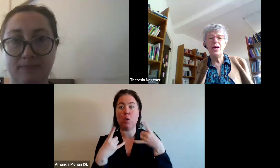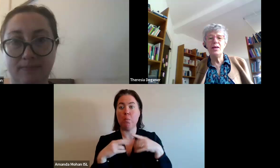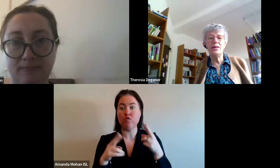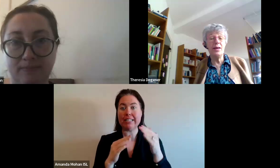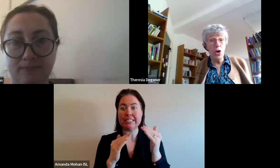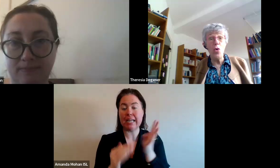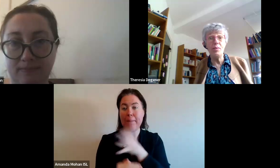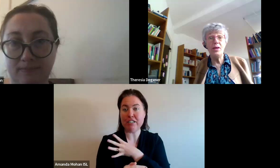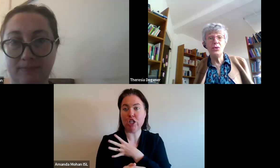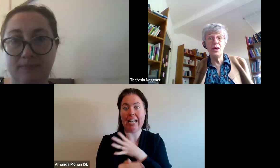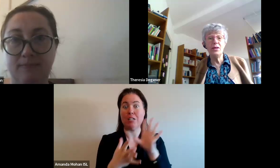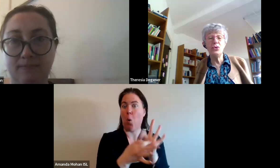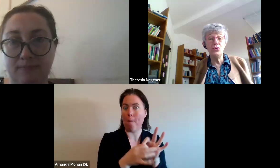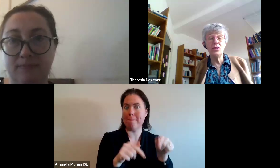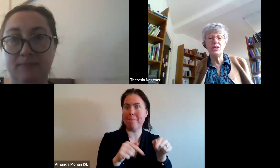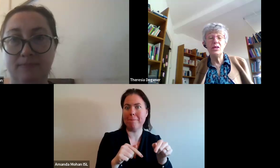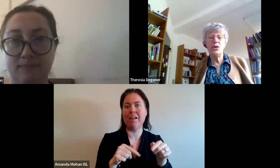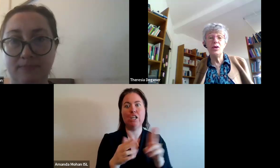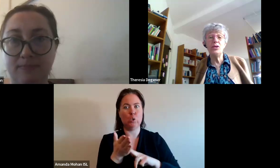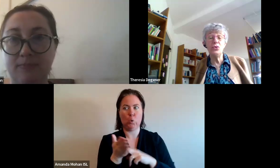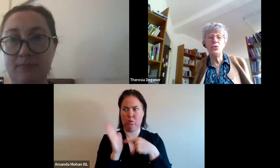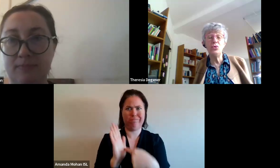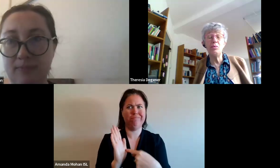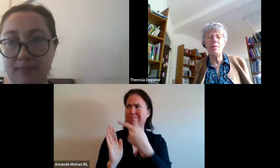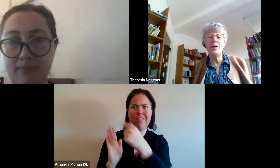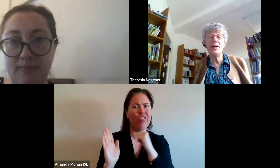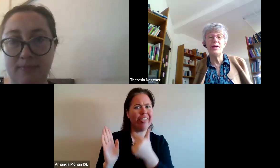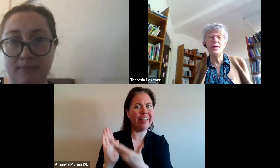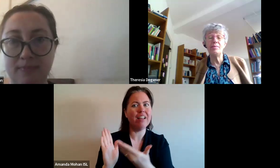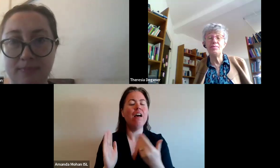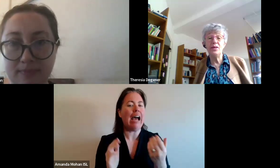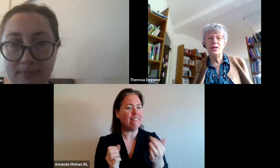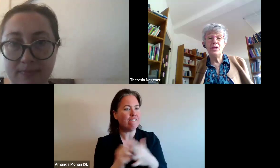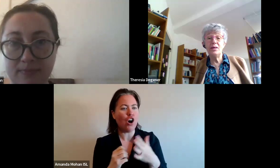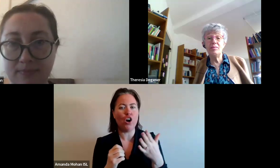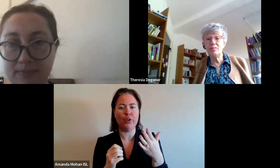Commission, and at home. You can use it when you do public